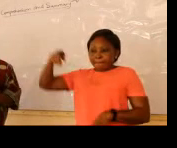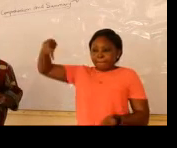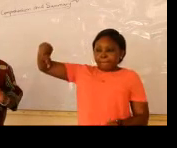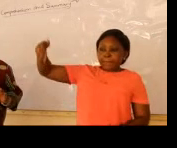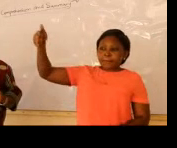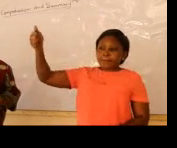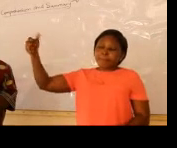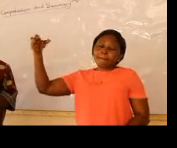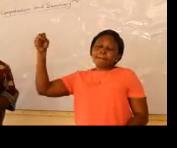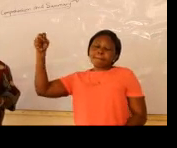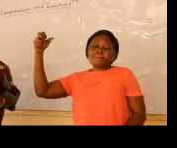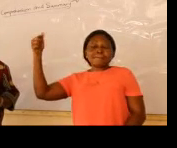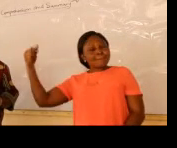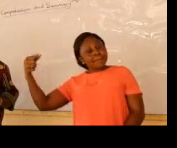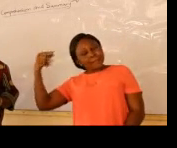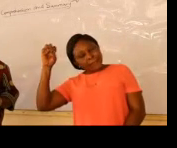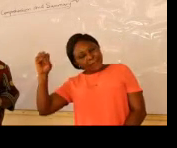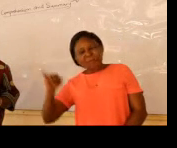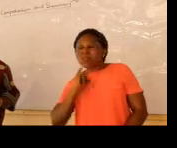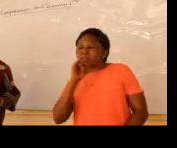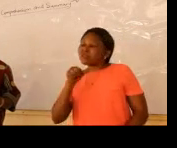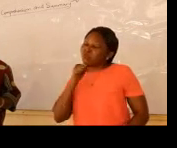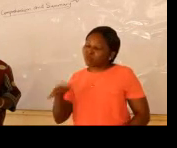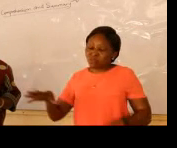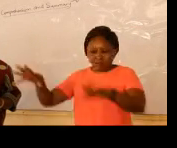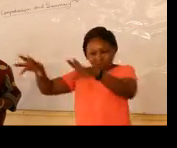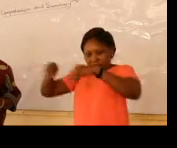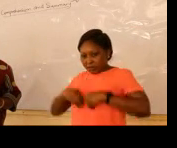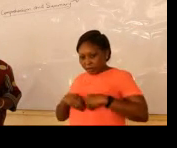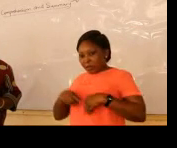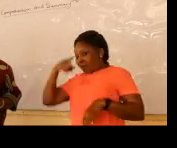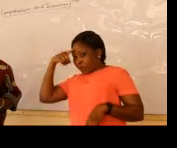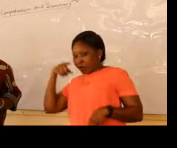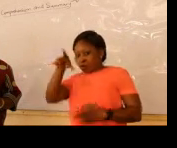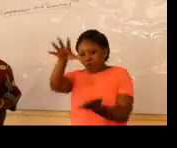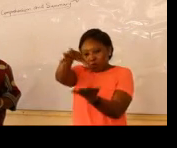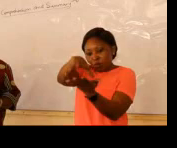not scored. It is not acceptable. You copy it.